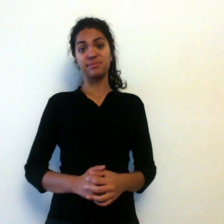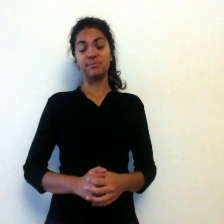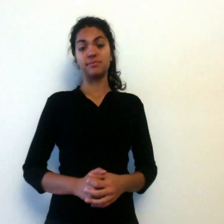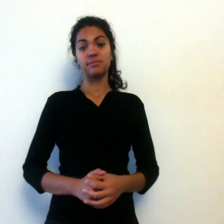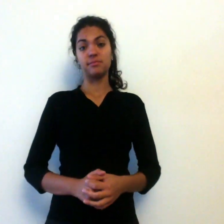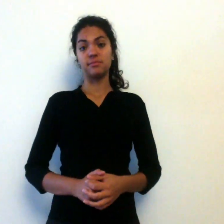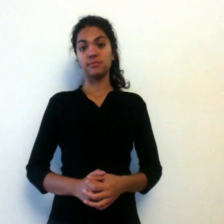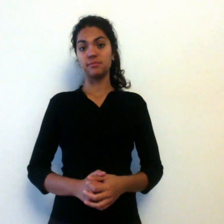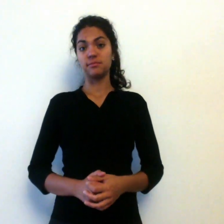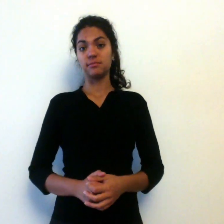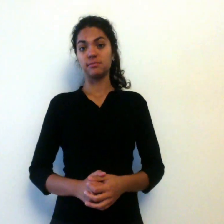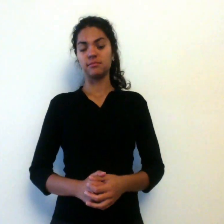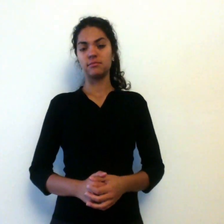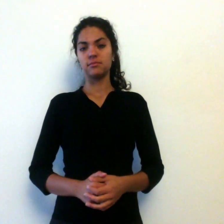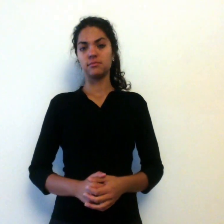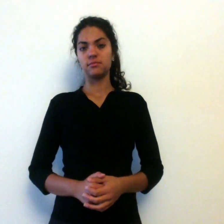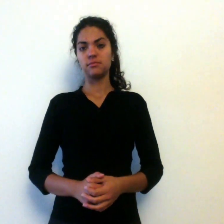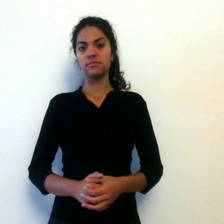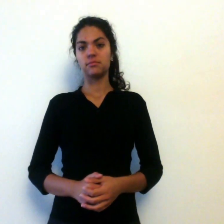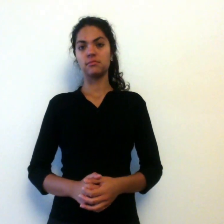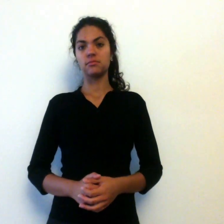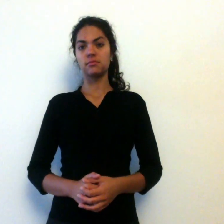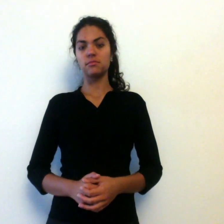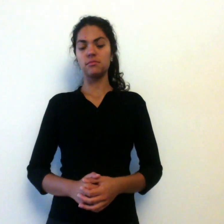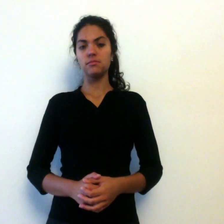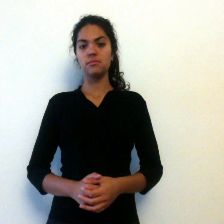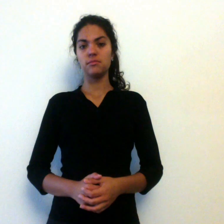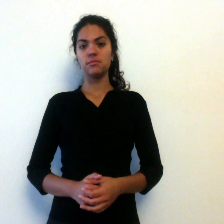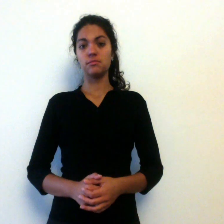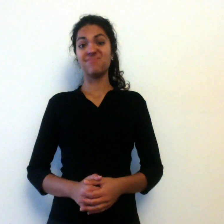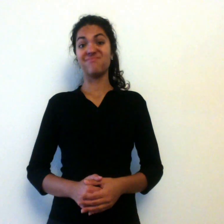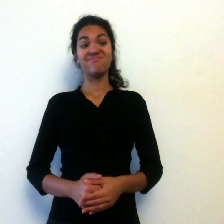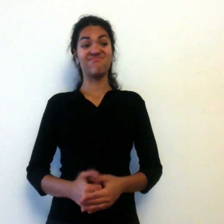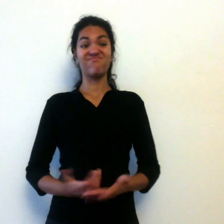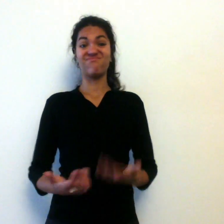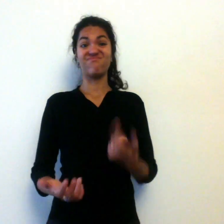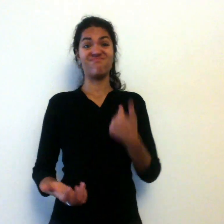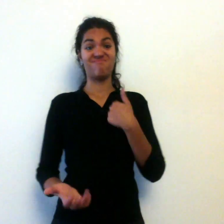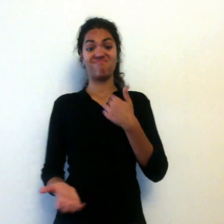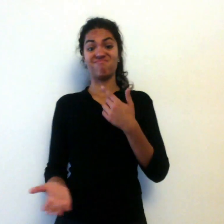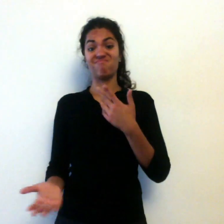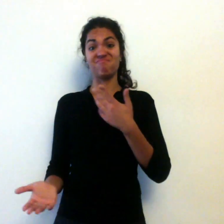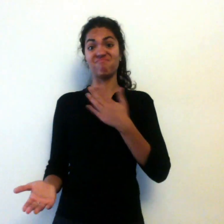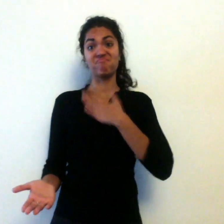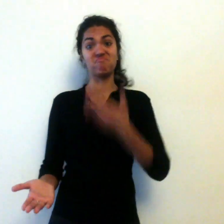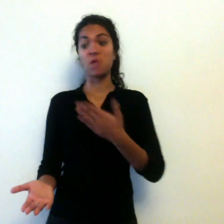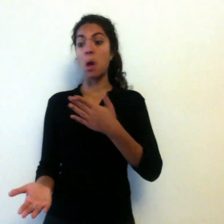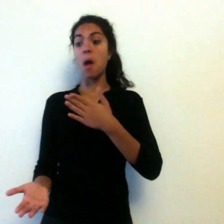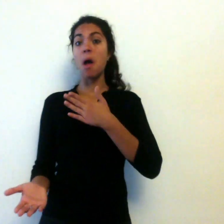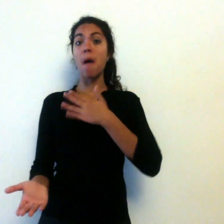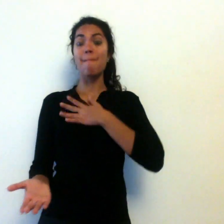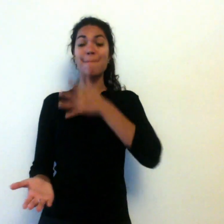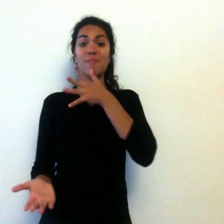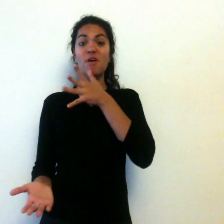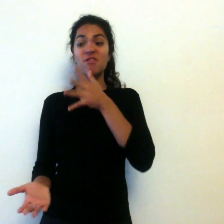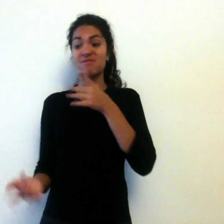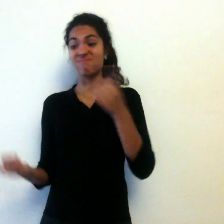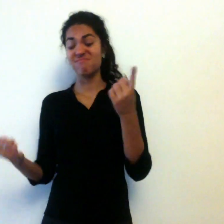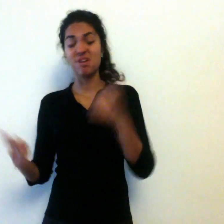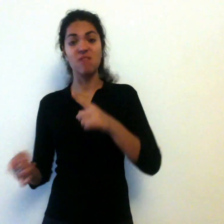In fact, the most I ever felt him embrace me was when my mother died. Now, I'm not finding fault. Please